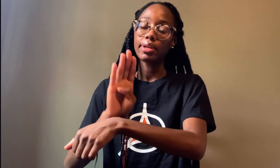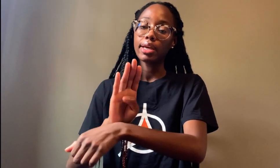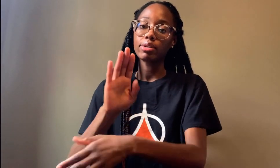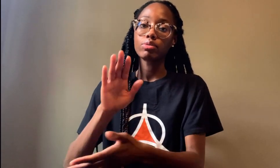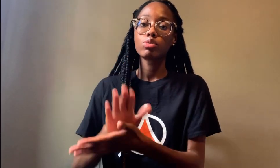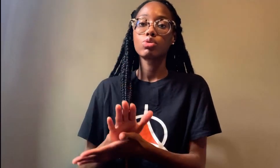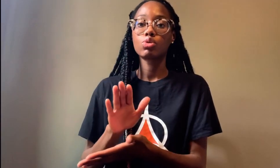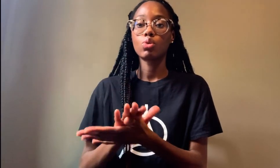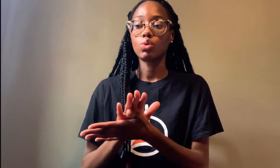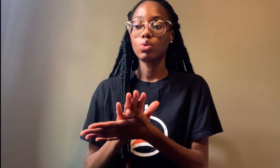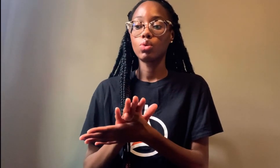down, school.